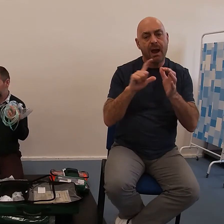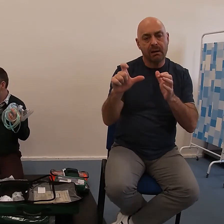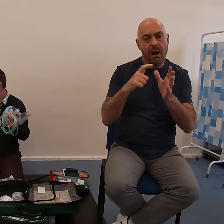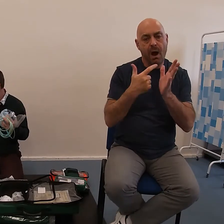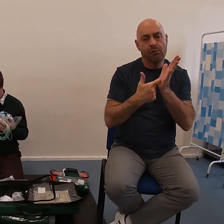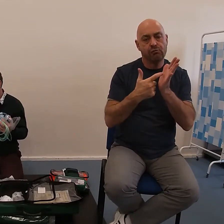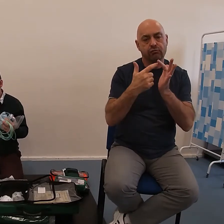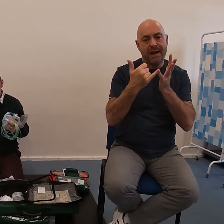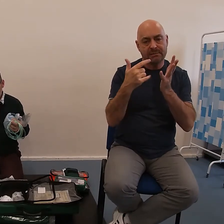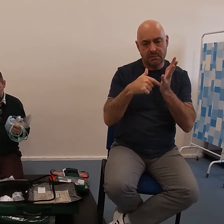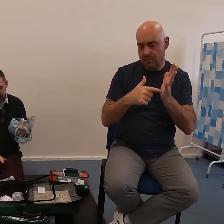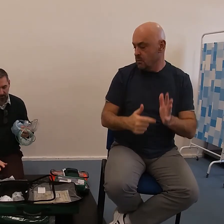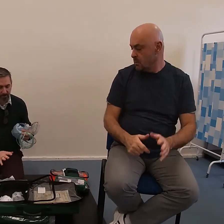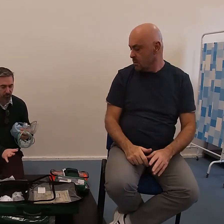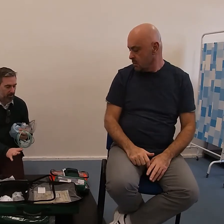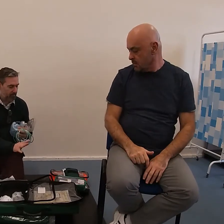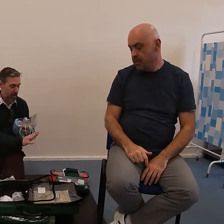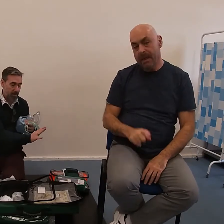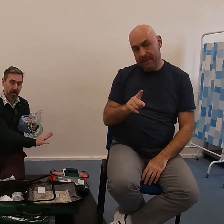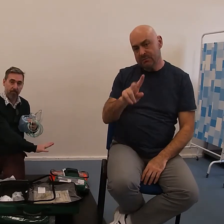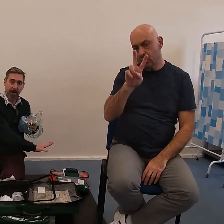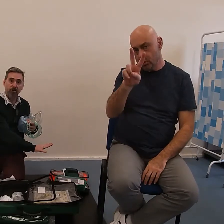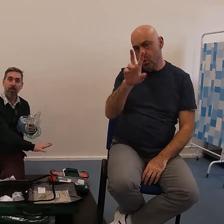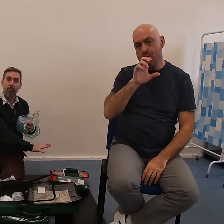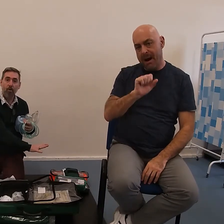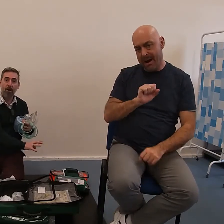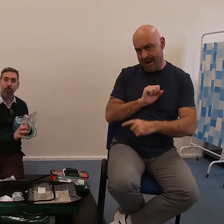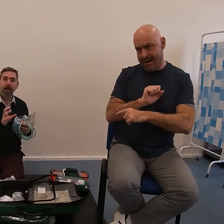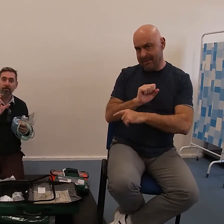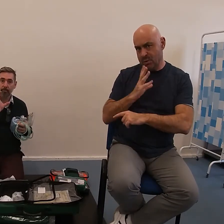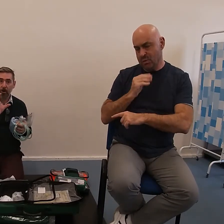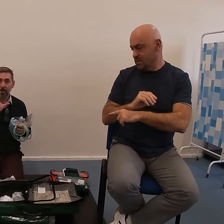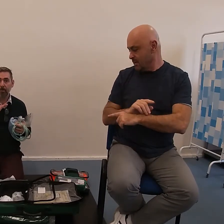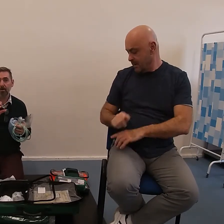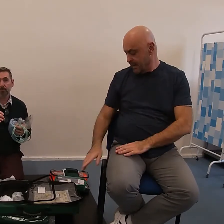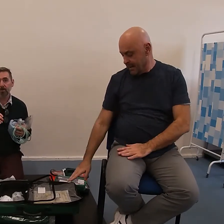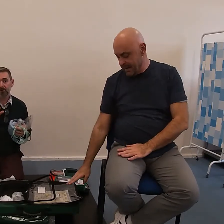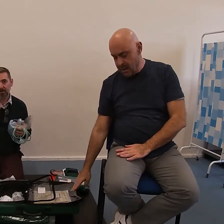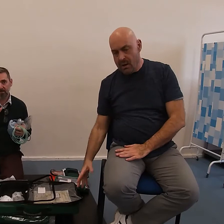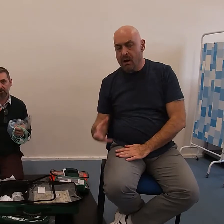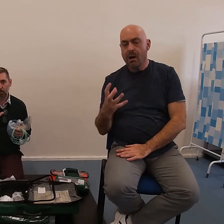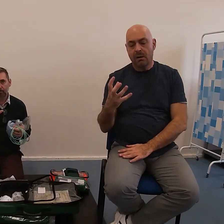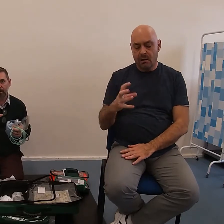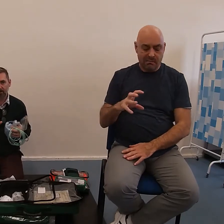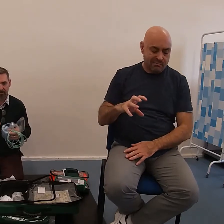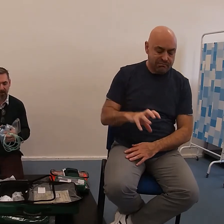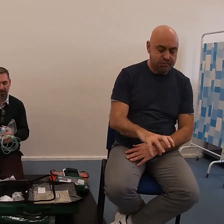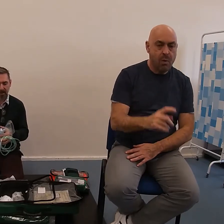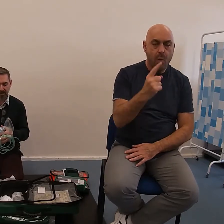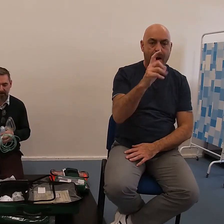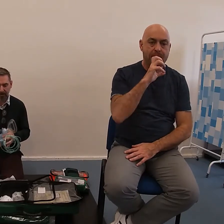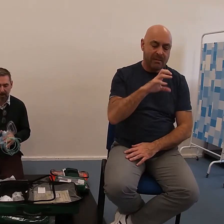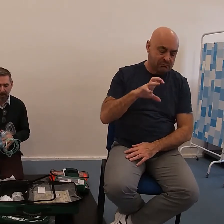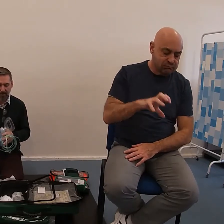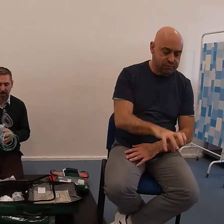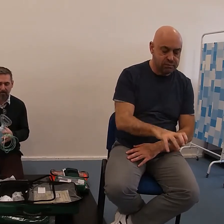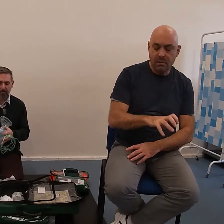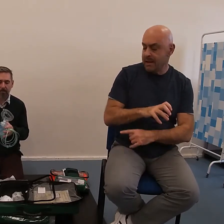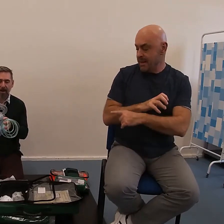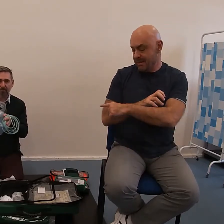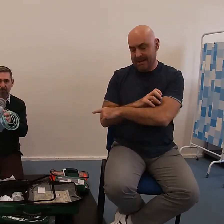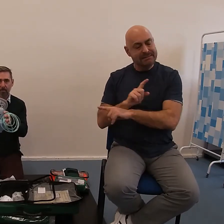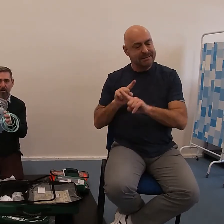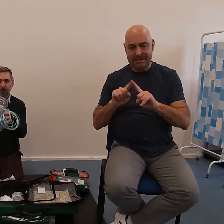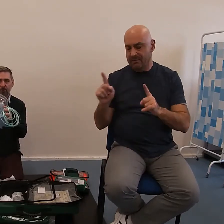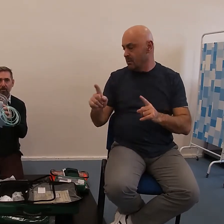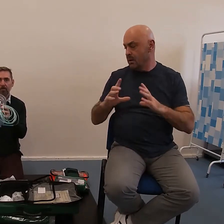ventilator. So that's the reason in pouch number 1 we have the pocket mask, because that's a 1-person ventilator. Now,